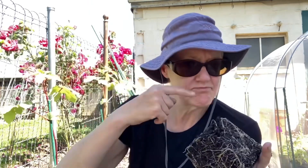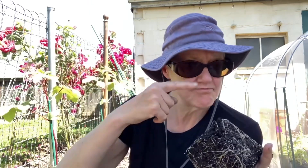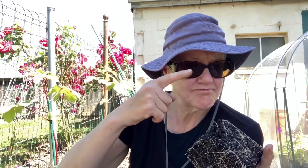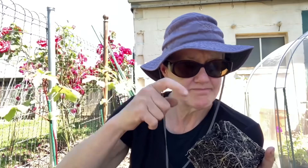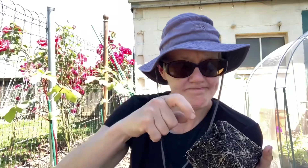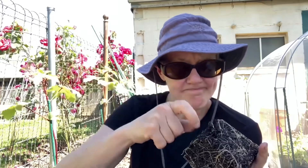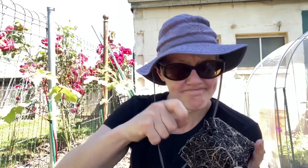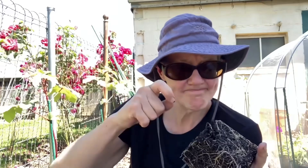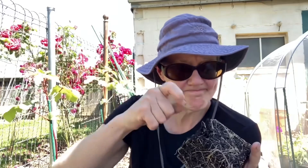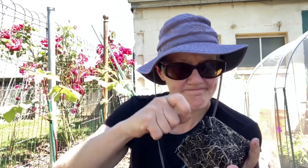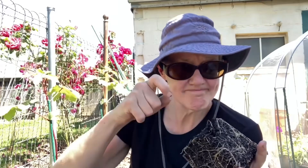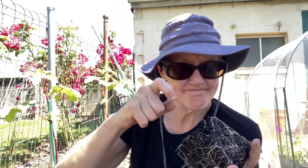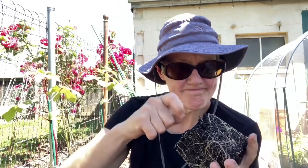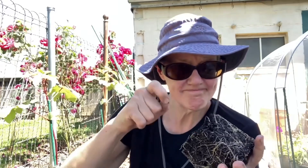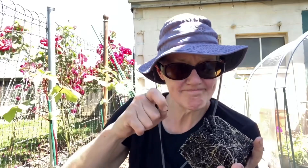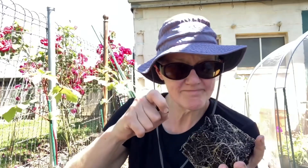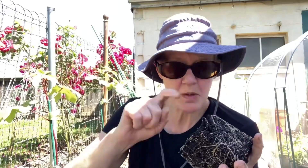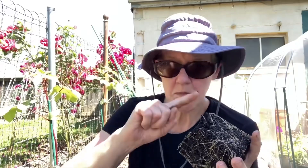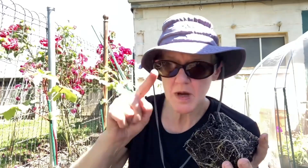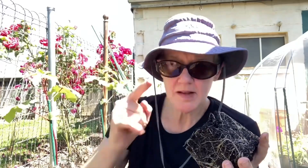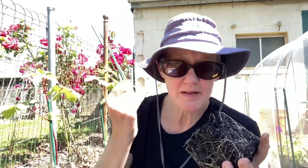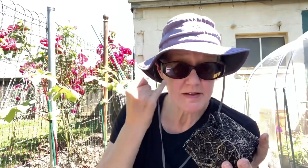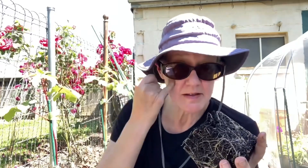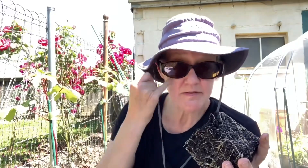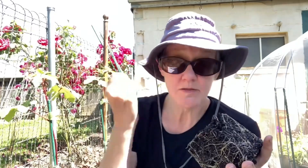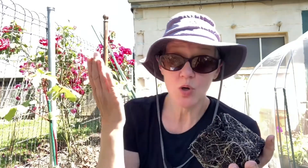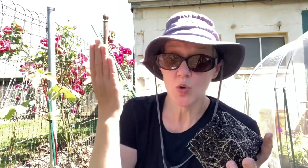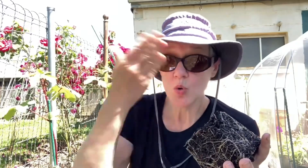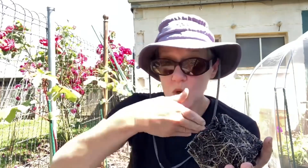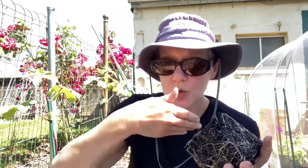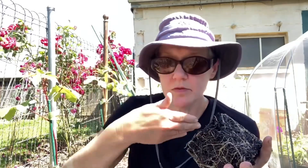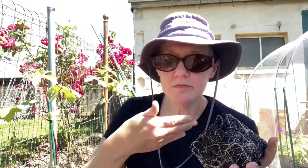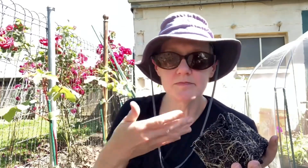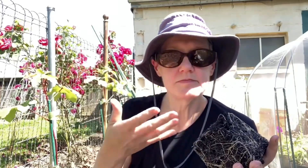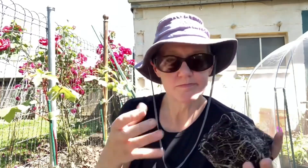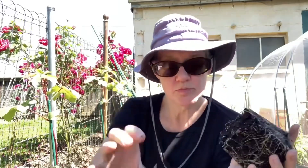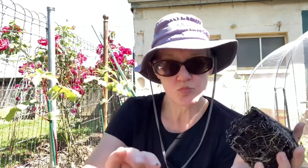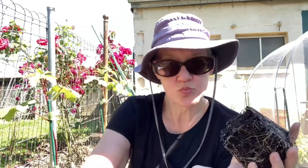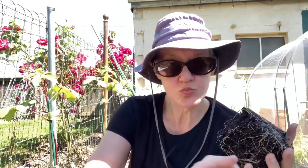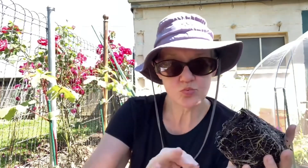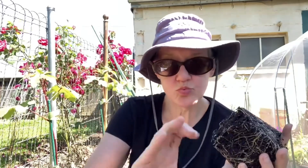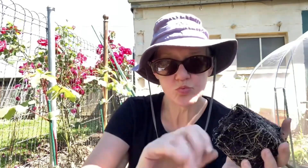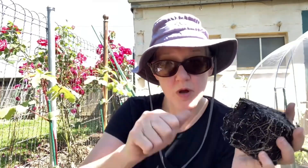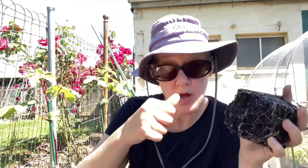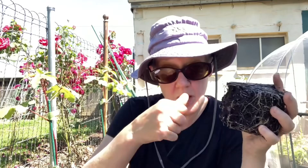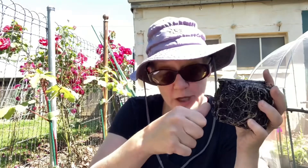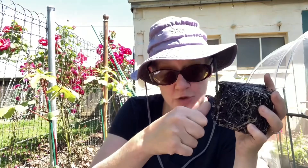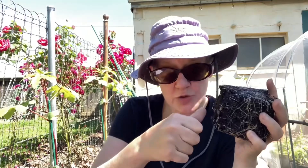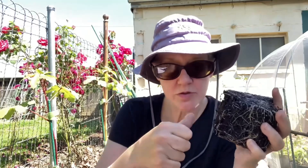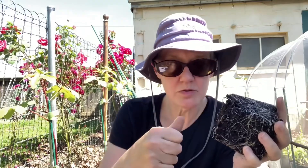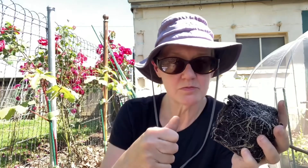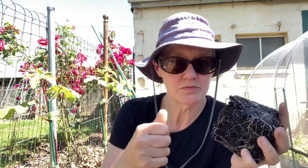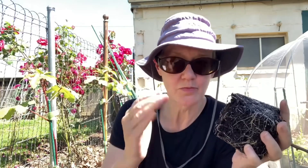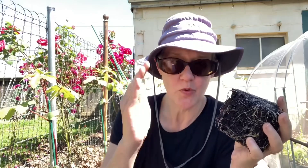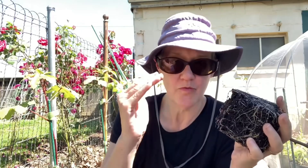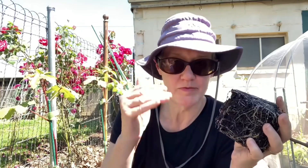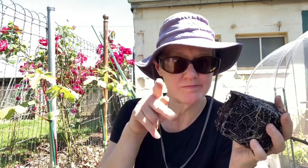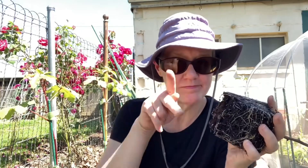already checked and removed any of the pests that I found, but if I've overlooked any, I want this under the roots